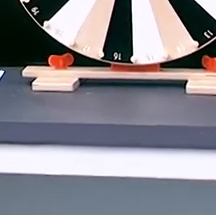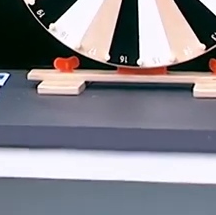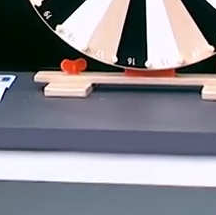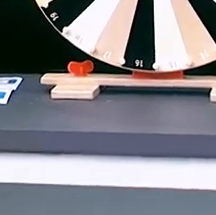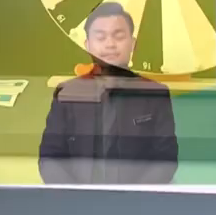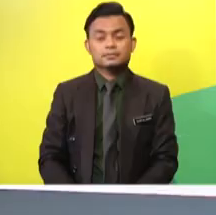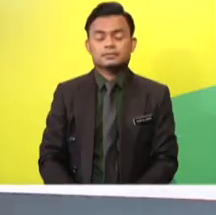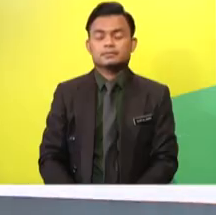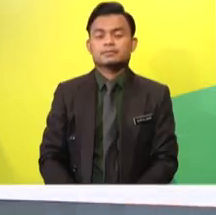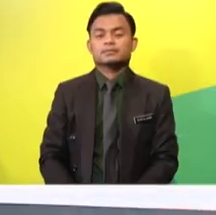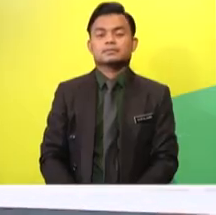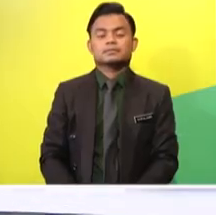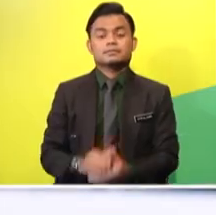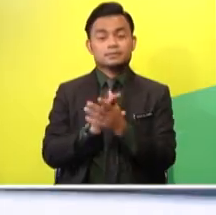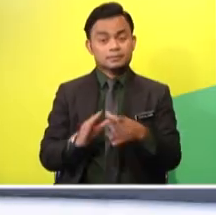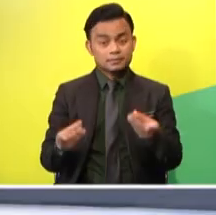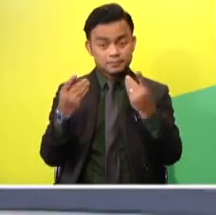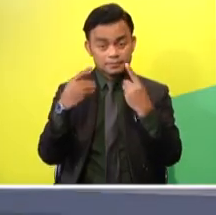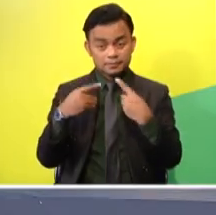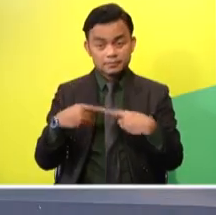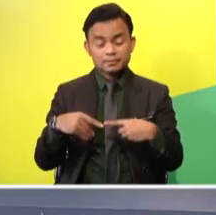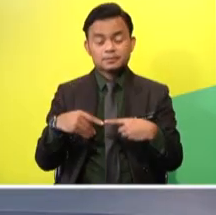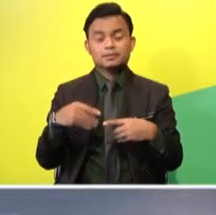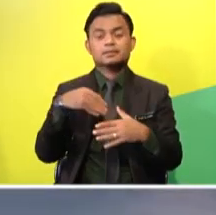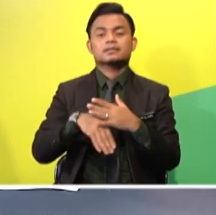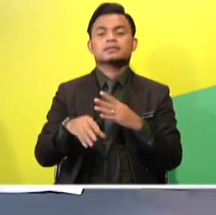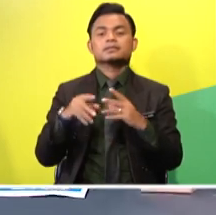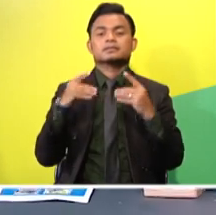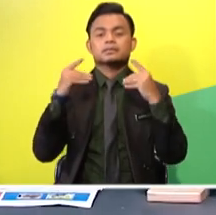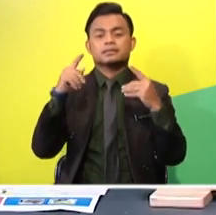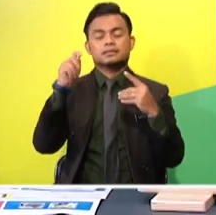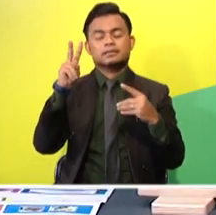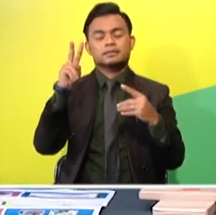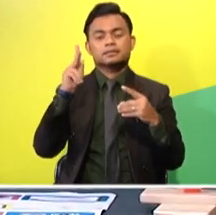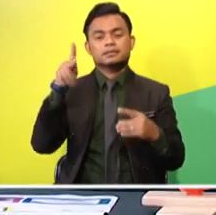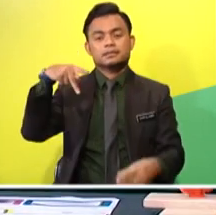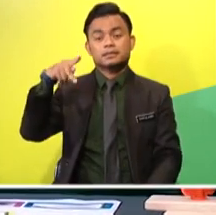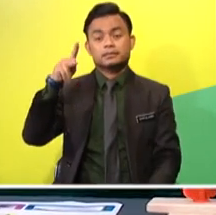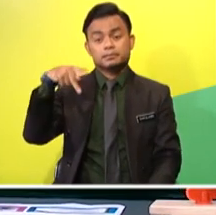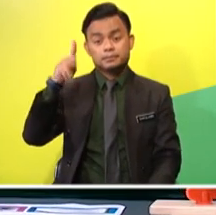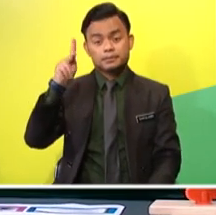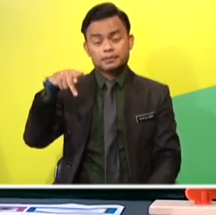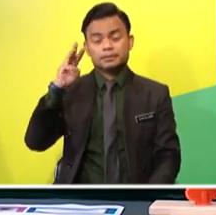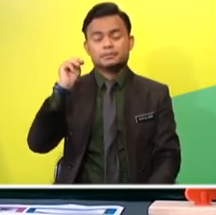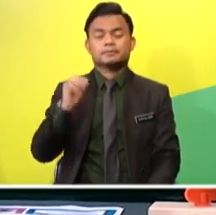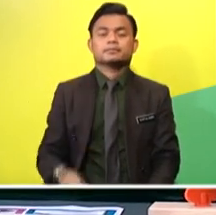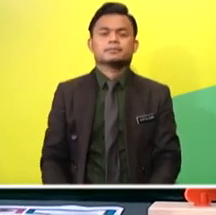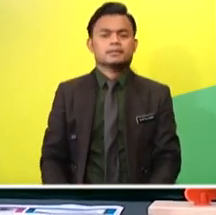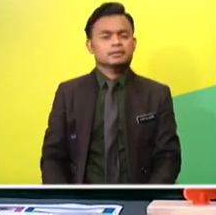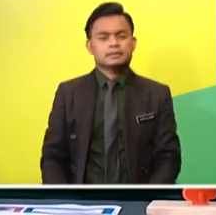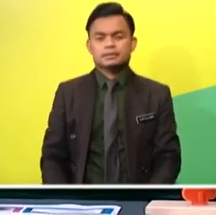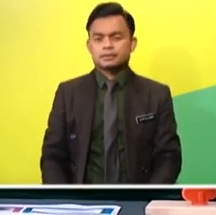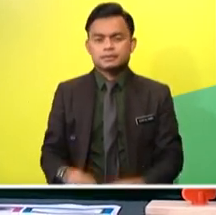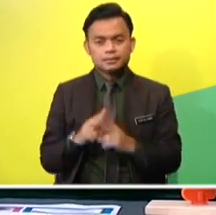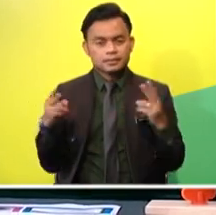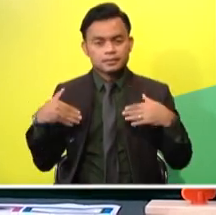And welcome back on DidikTV KPM. Today it's a very exciting session that we are learning. It is for a